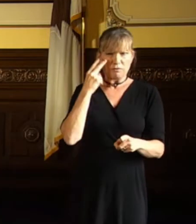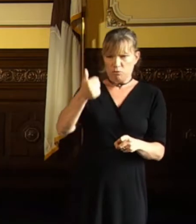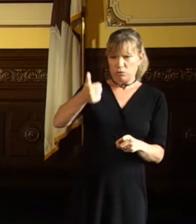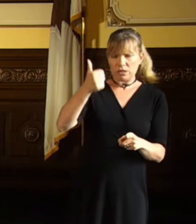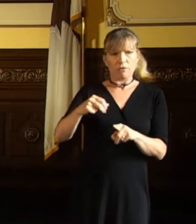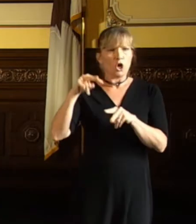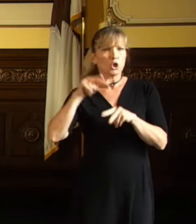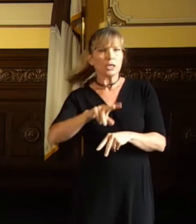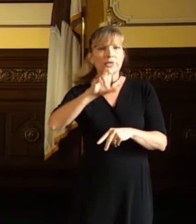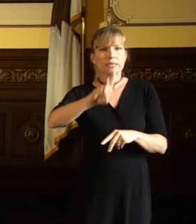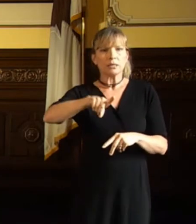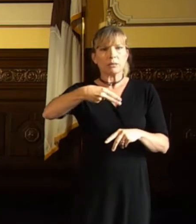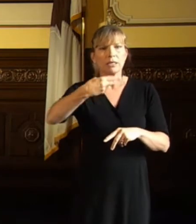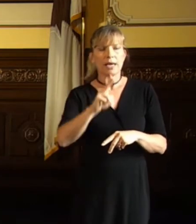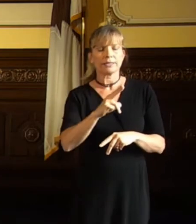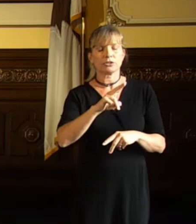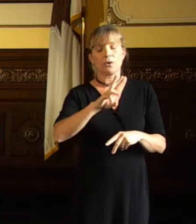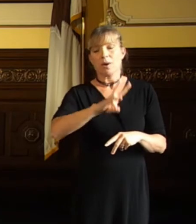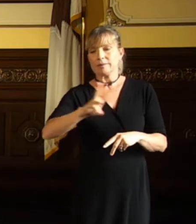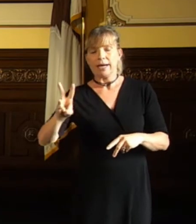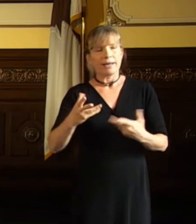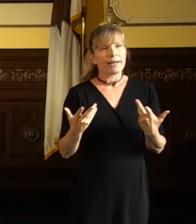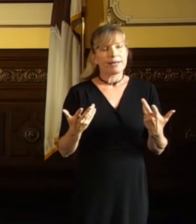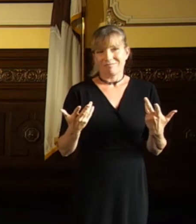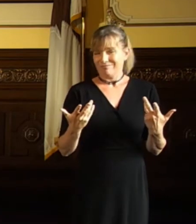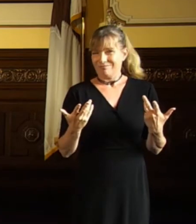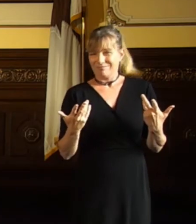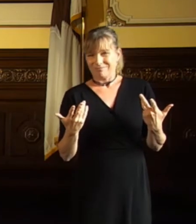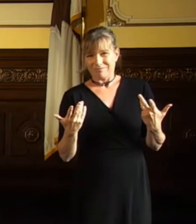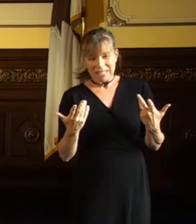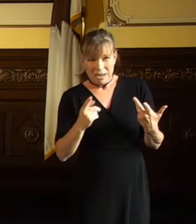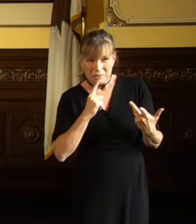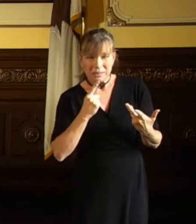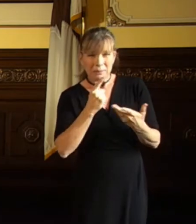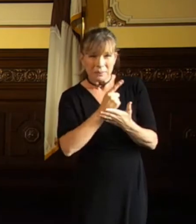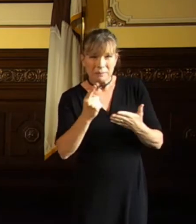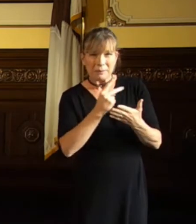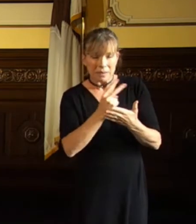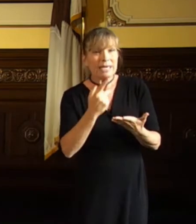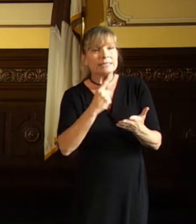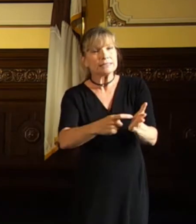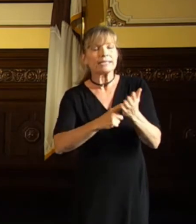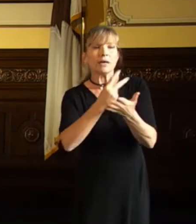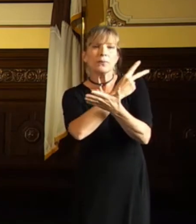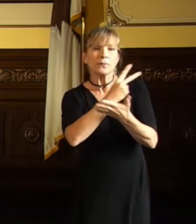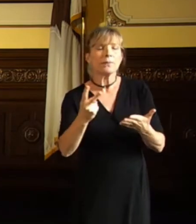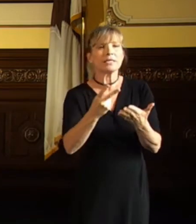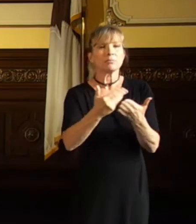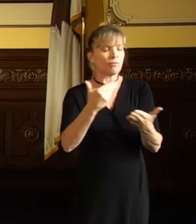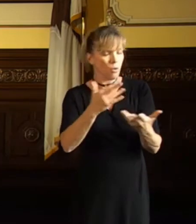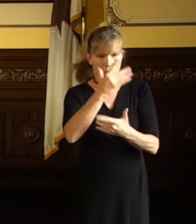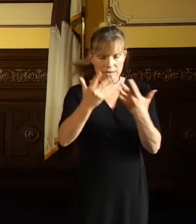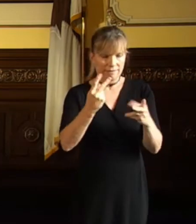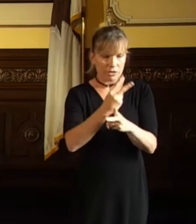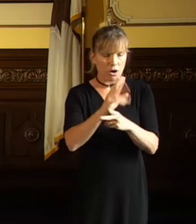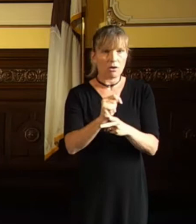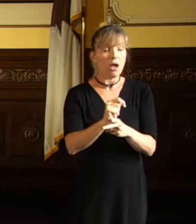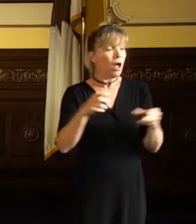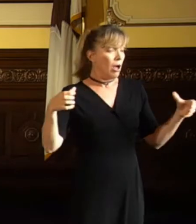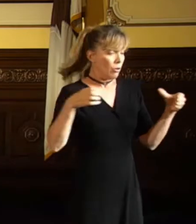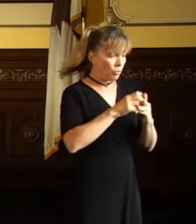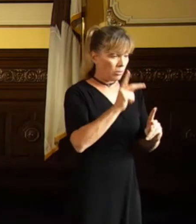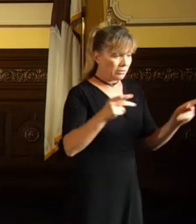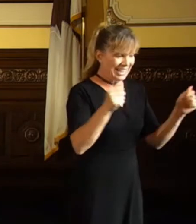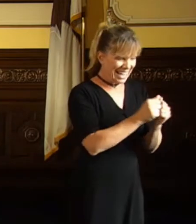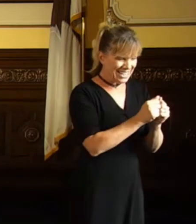the DPH website, that it takes several weeks for these things to work through. Groups of people get together and they